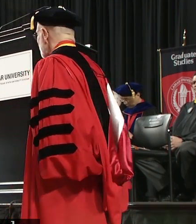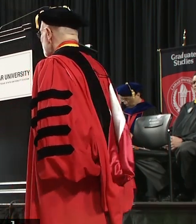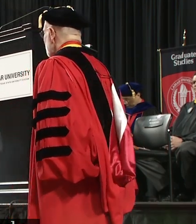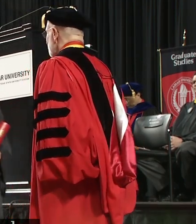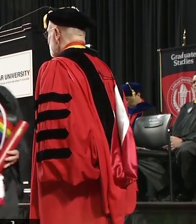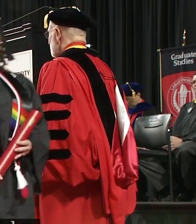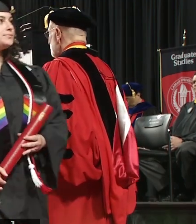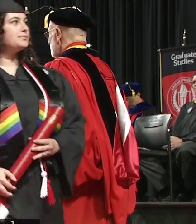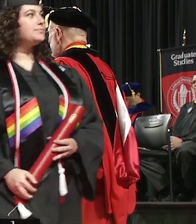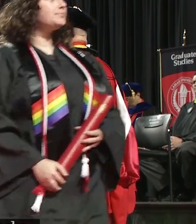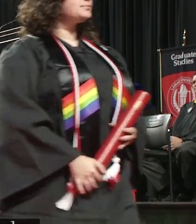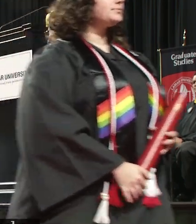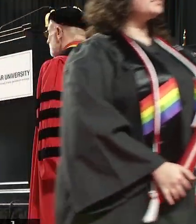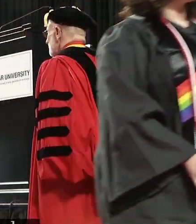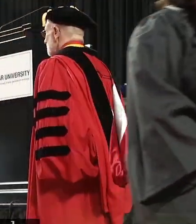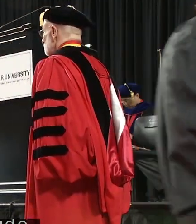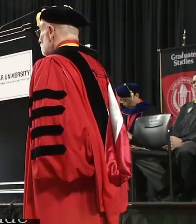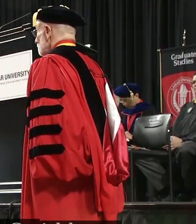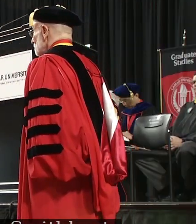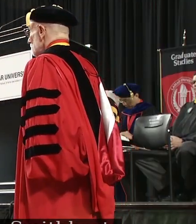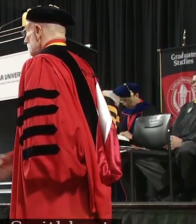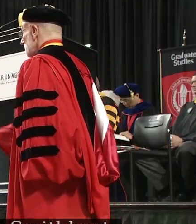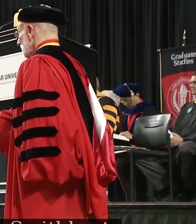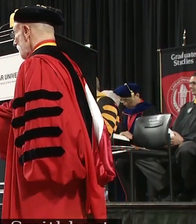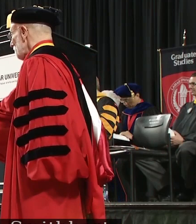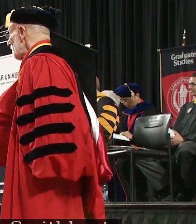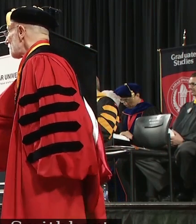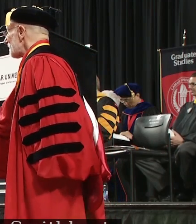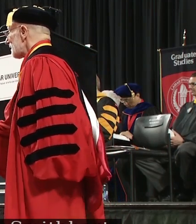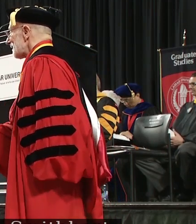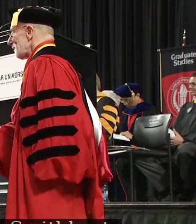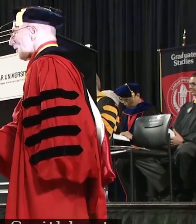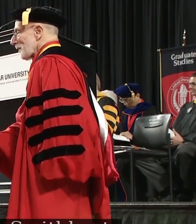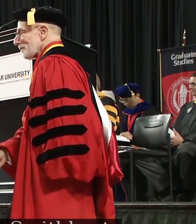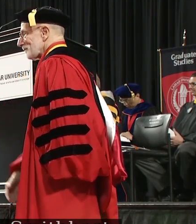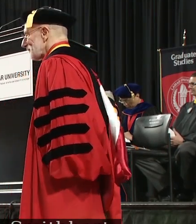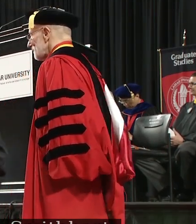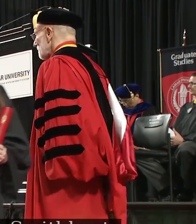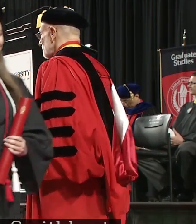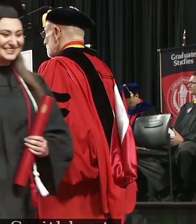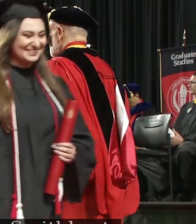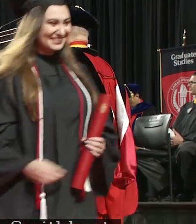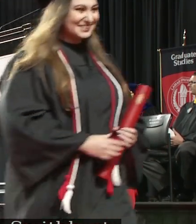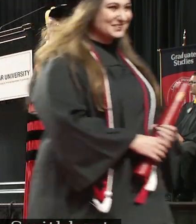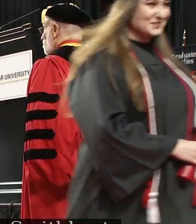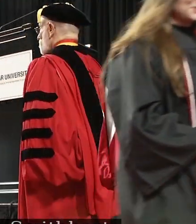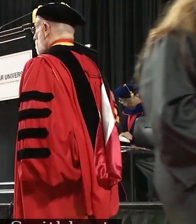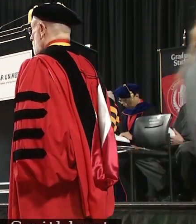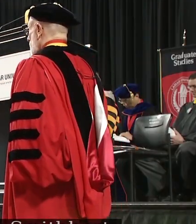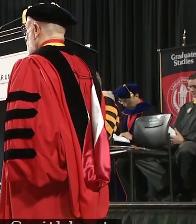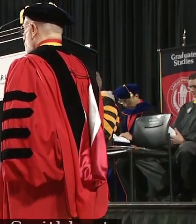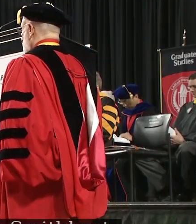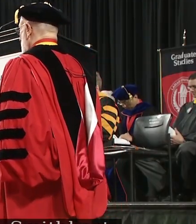For the Bachelor of Arts in American Sign Language, Hannah Barger.